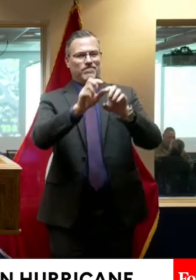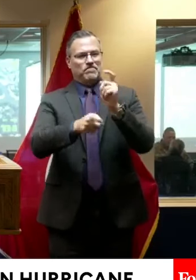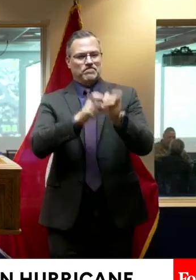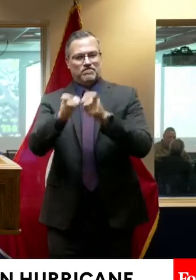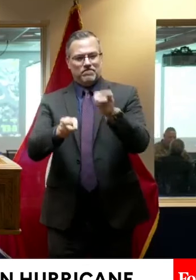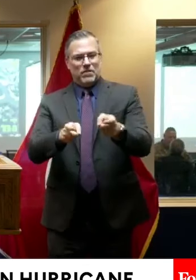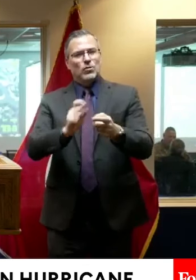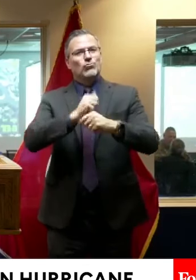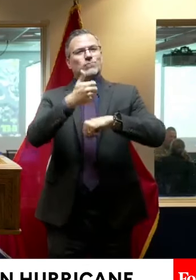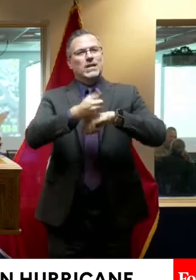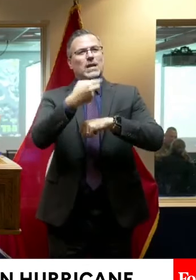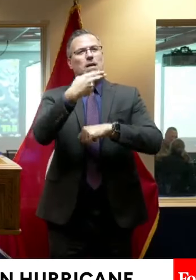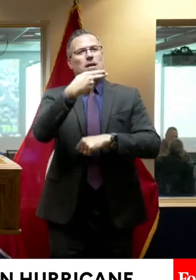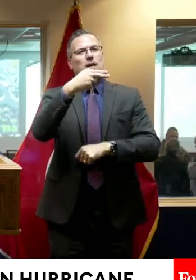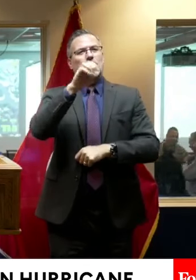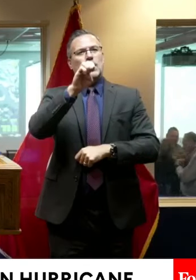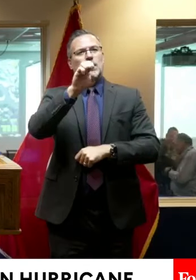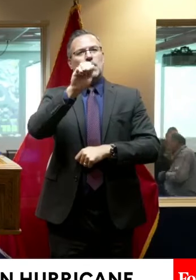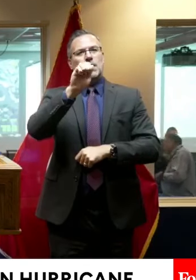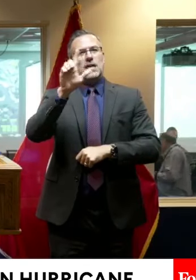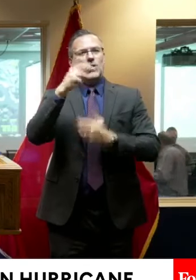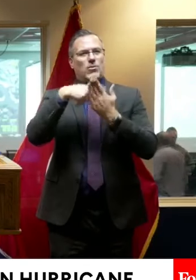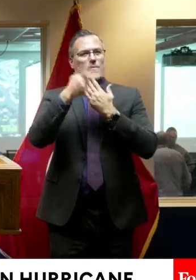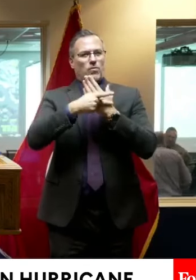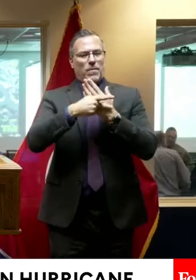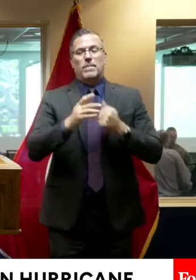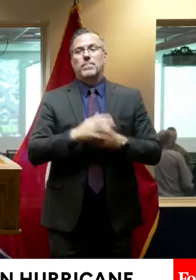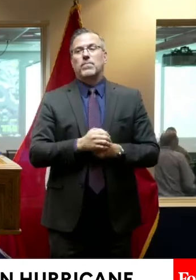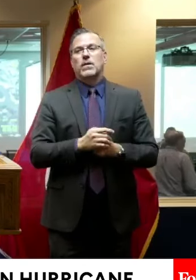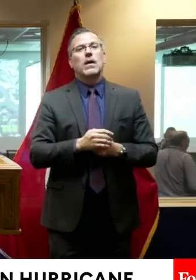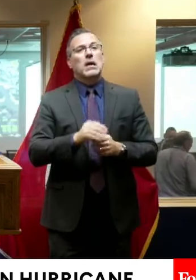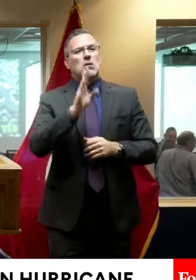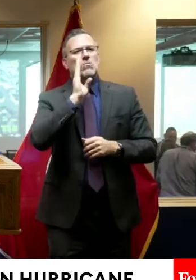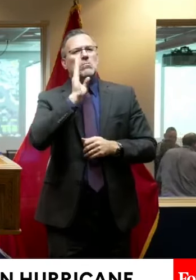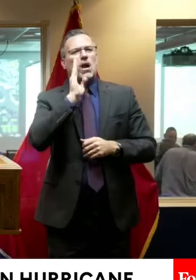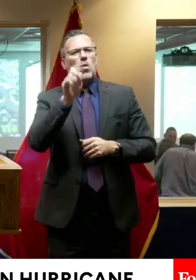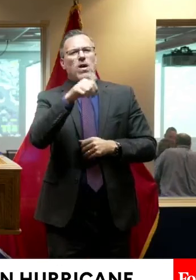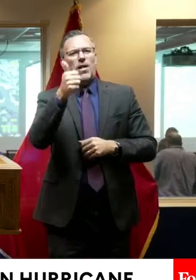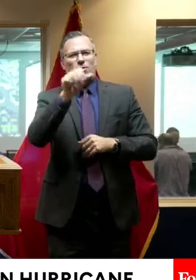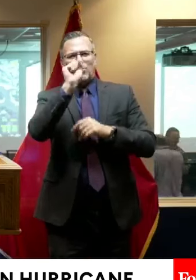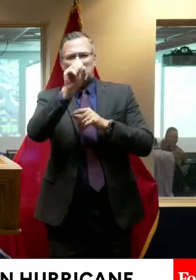program today. There are a number of other things that I'll give updates on before taking questions.